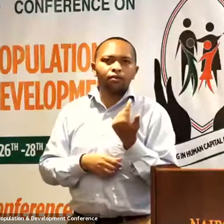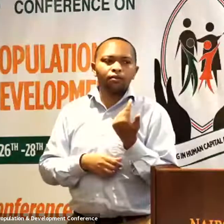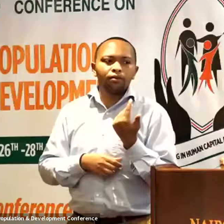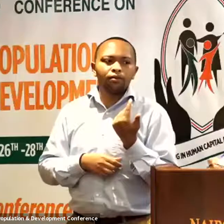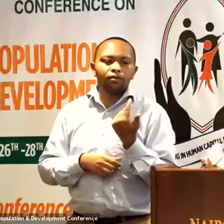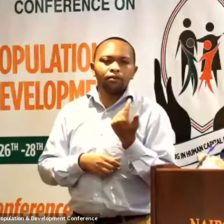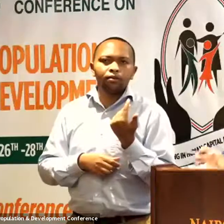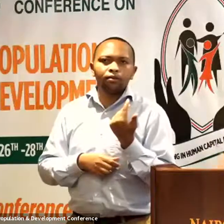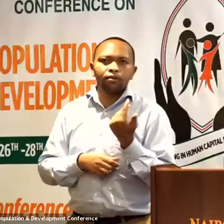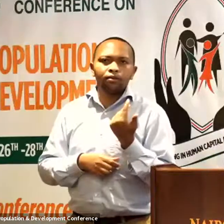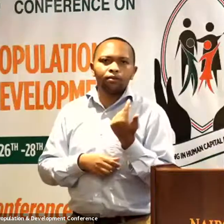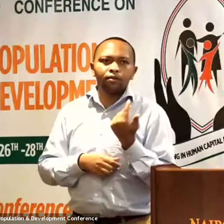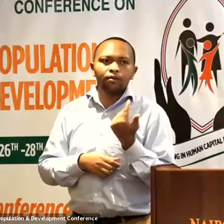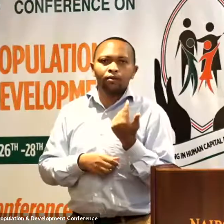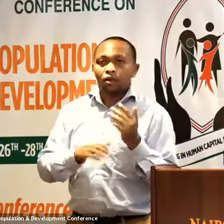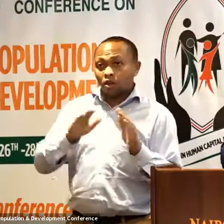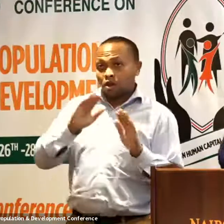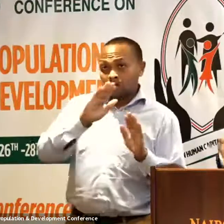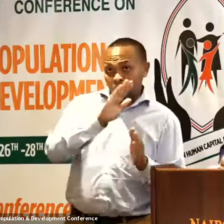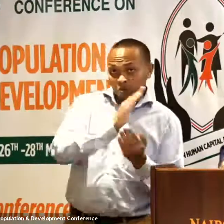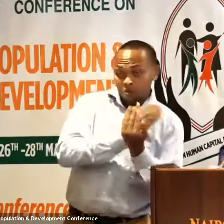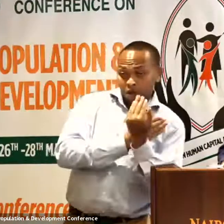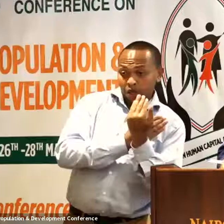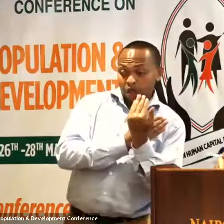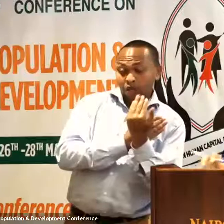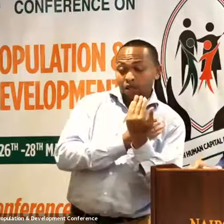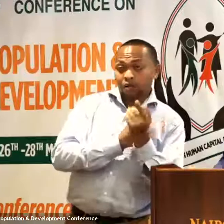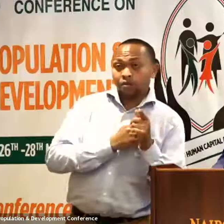have in the first morning we're going to have